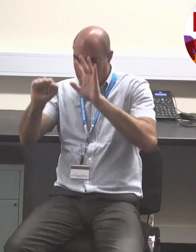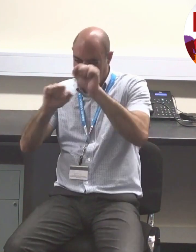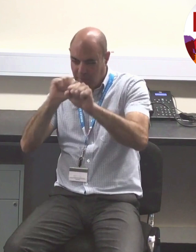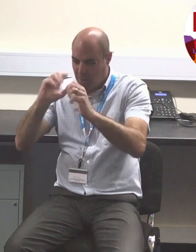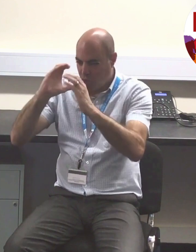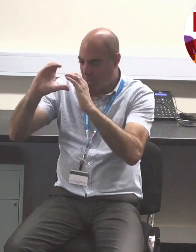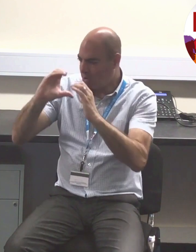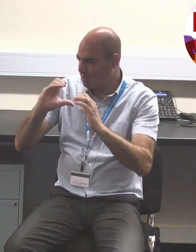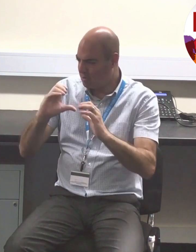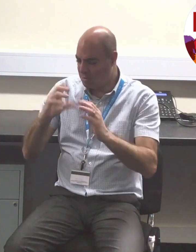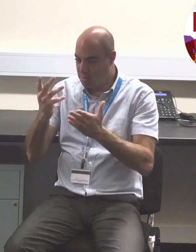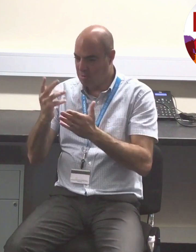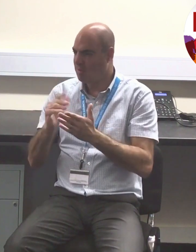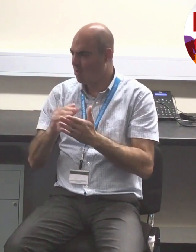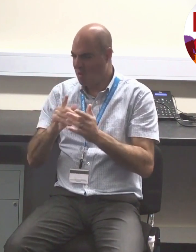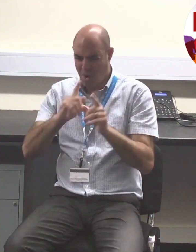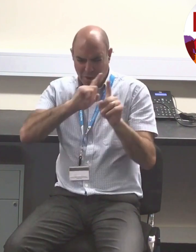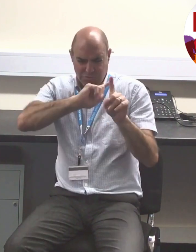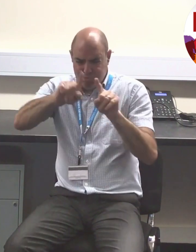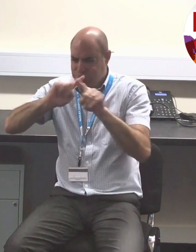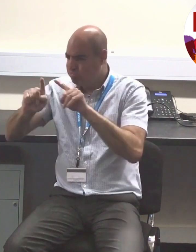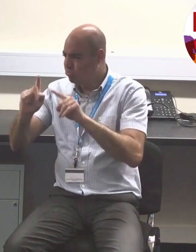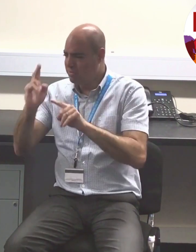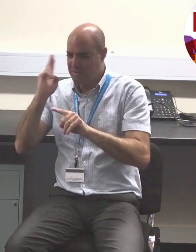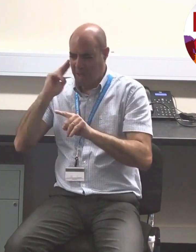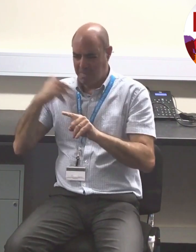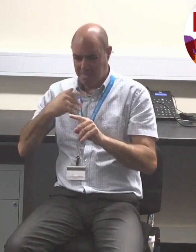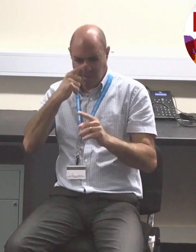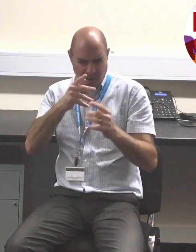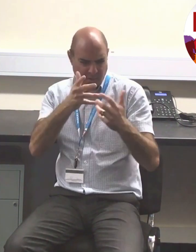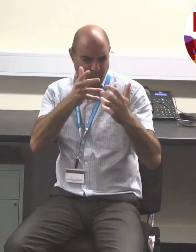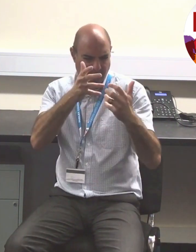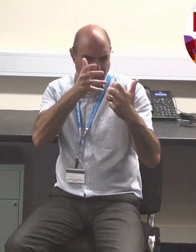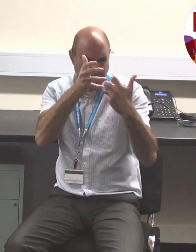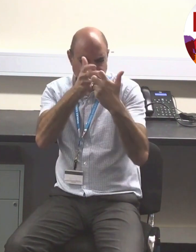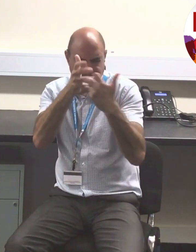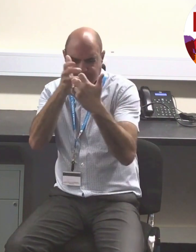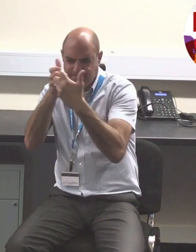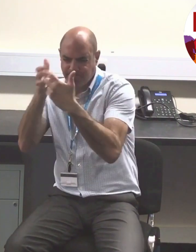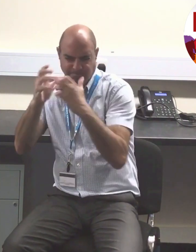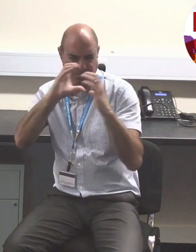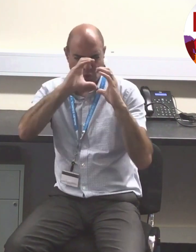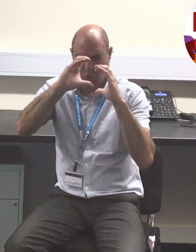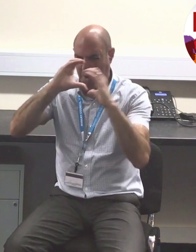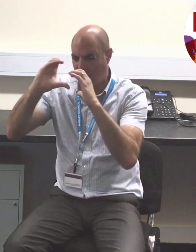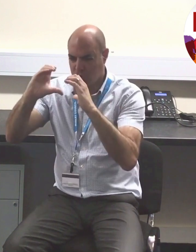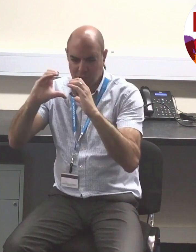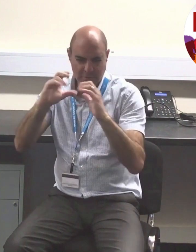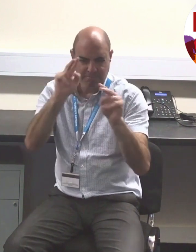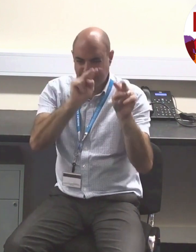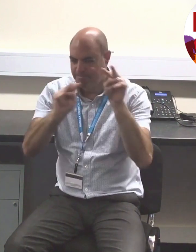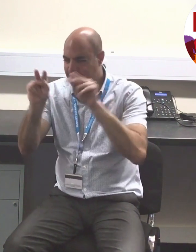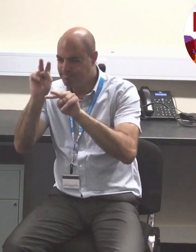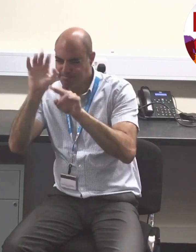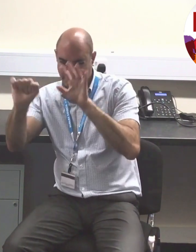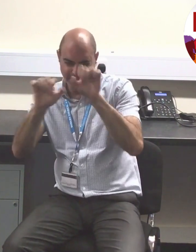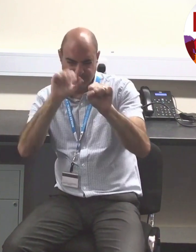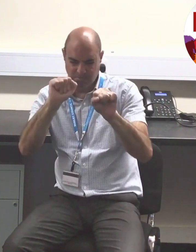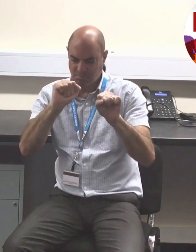pain in different visual ways which can be understood. There's a variety of methods of how deaf people will engage and communicate